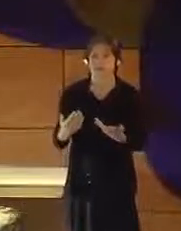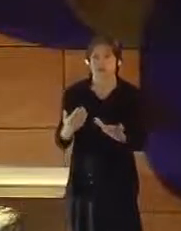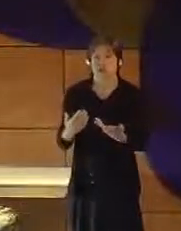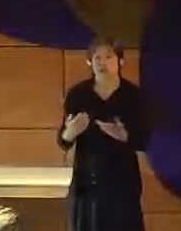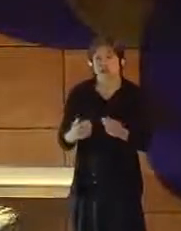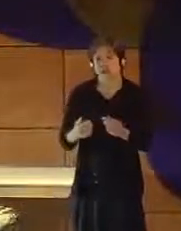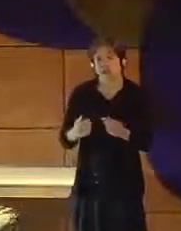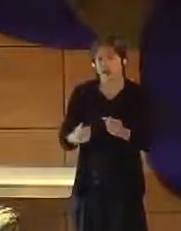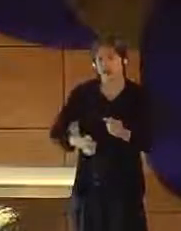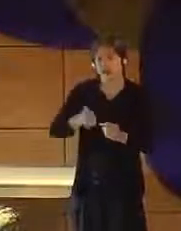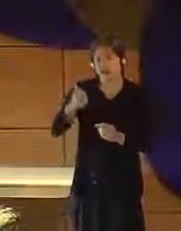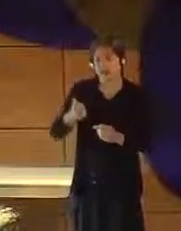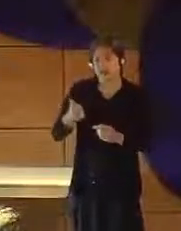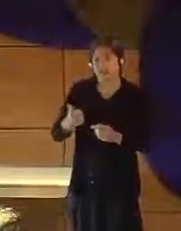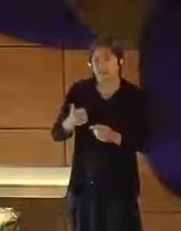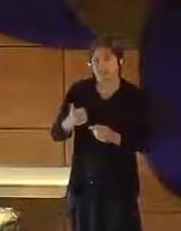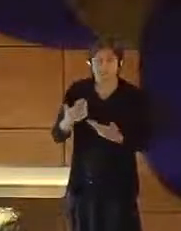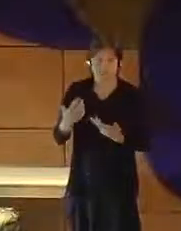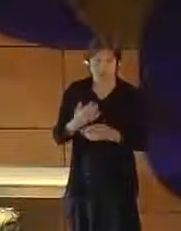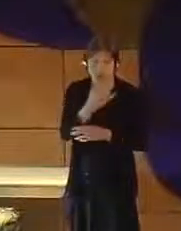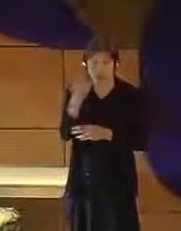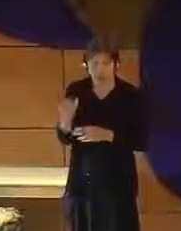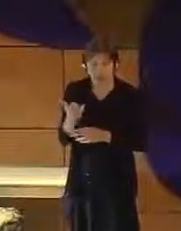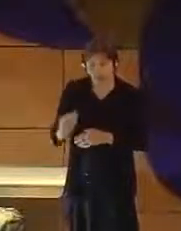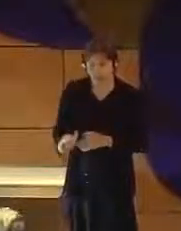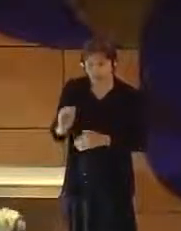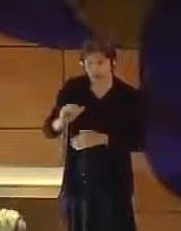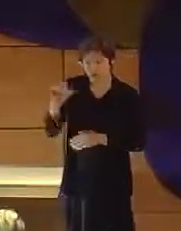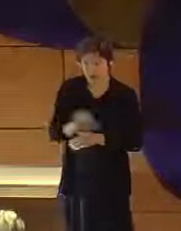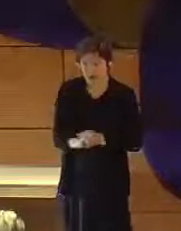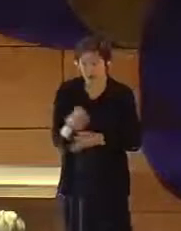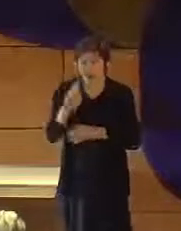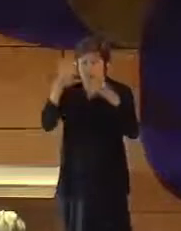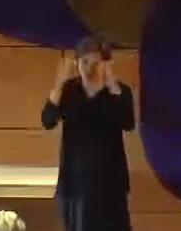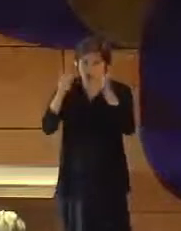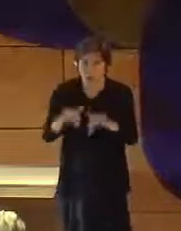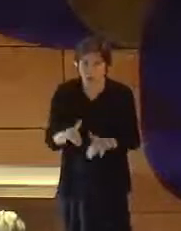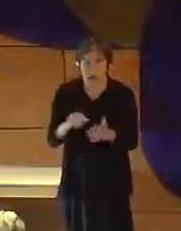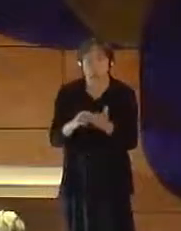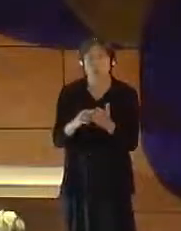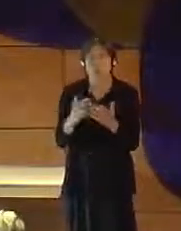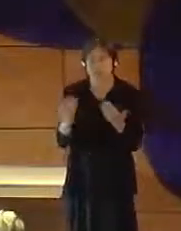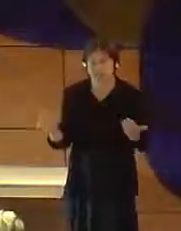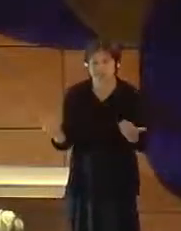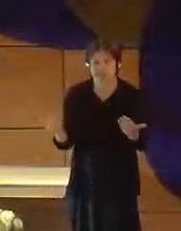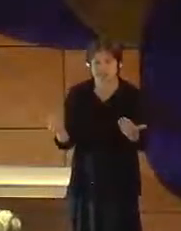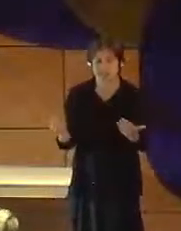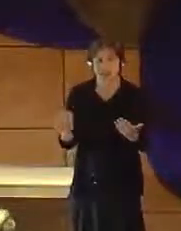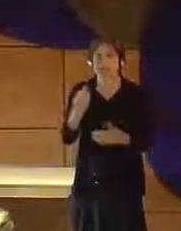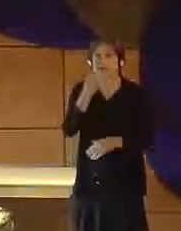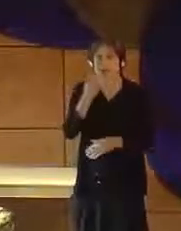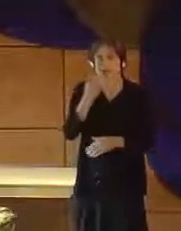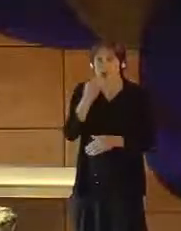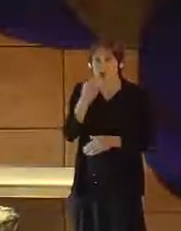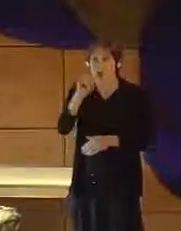in charge babies is just inadequate nutrition. So at 2 years